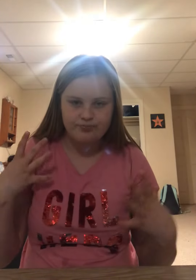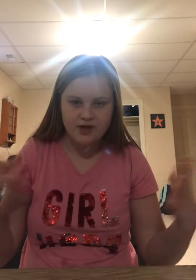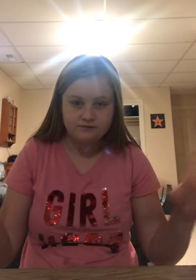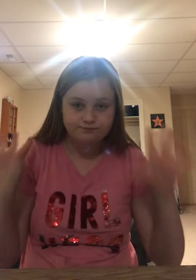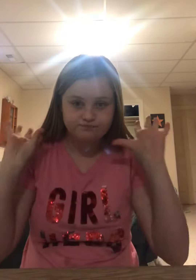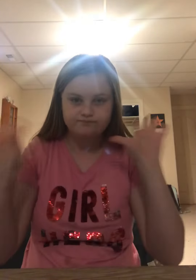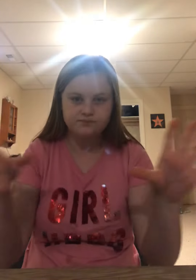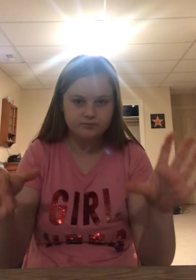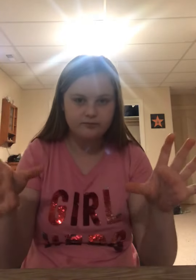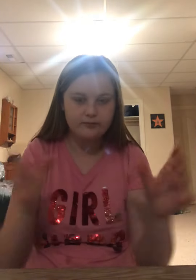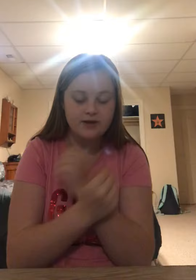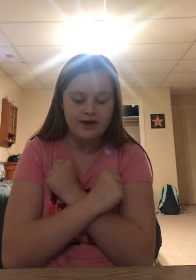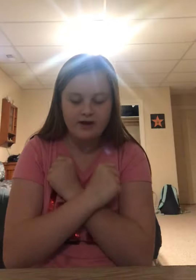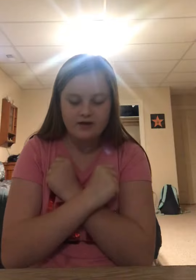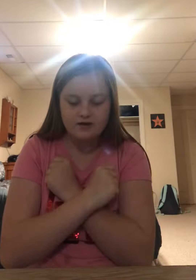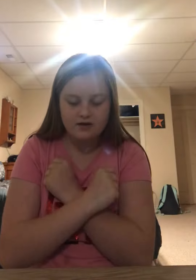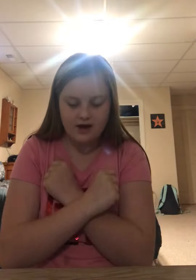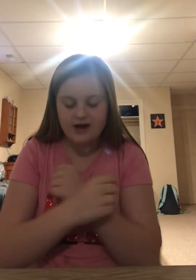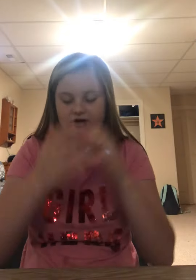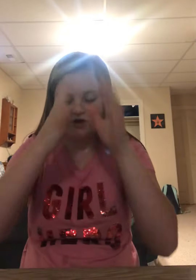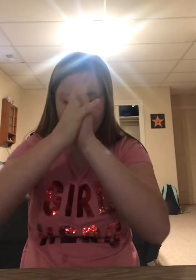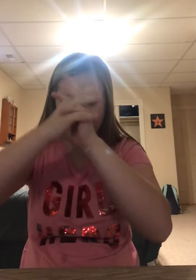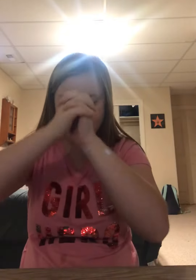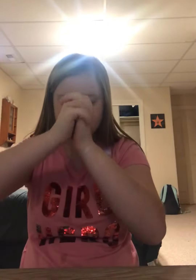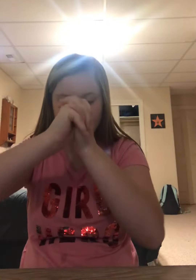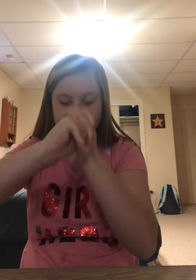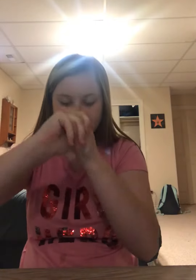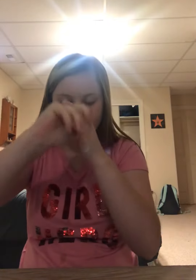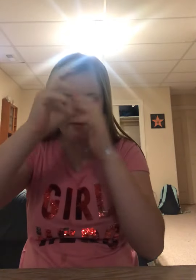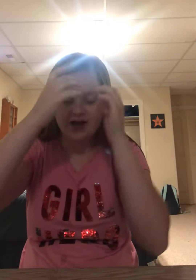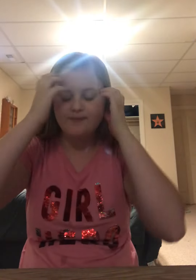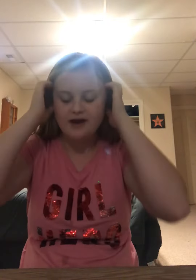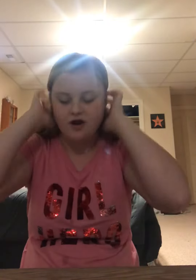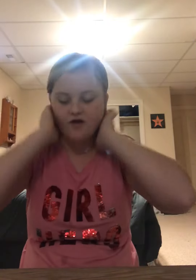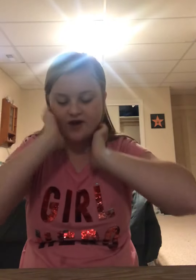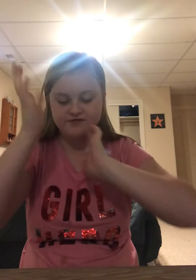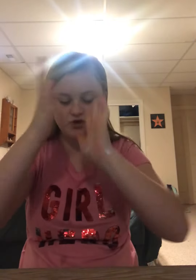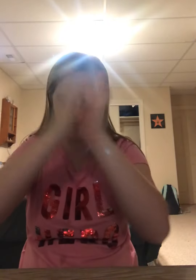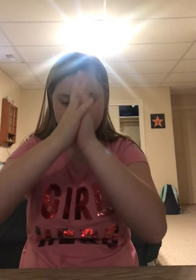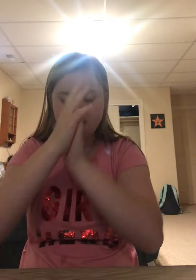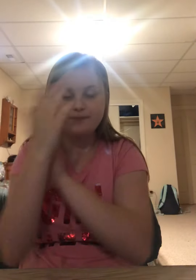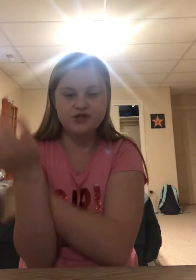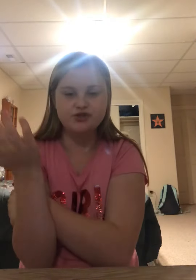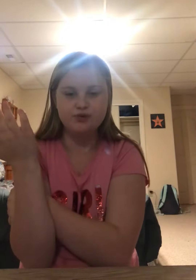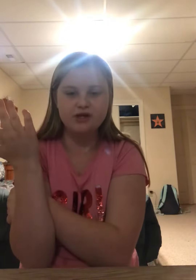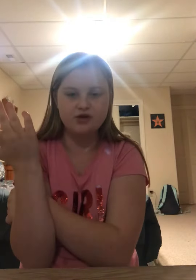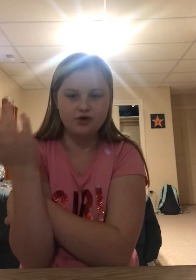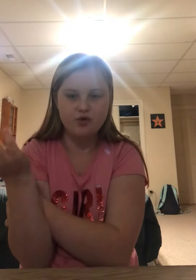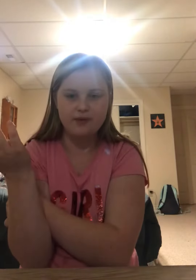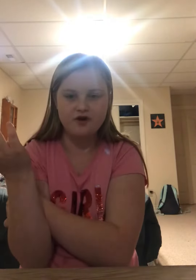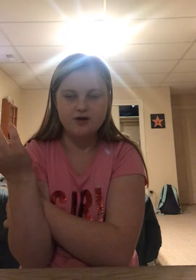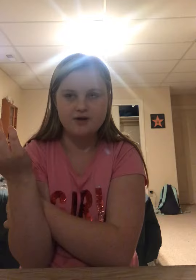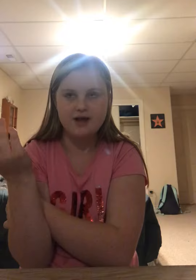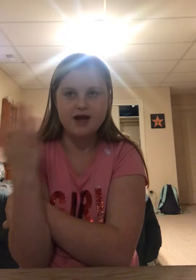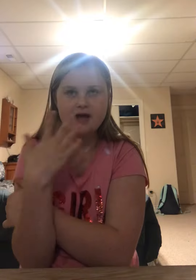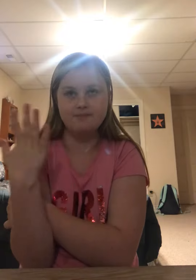I don't know. It's hard to tell people how to back off after a breakup because you really don't know what they're gonna be like, and